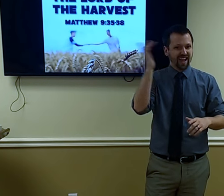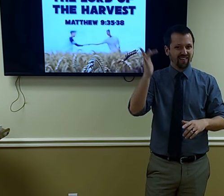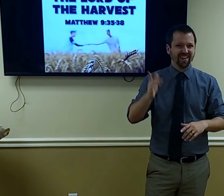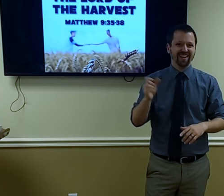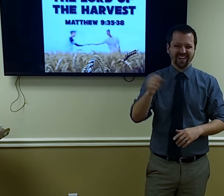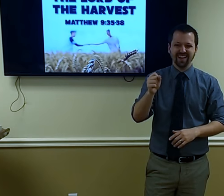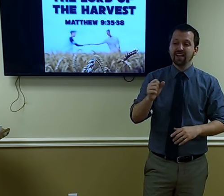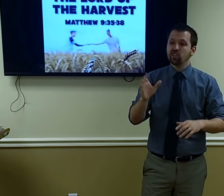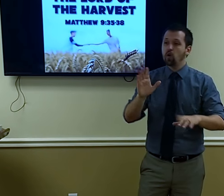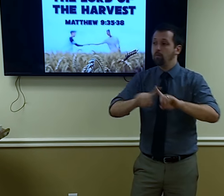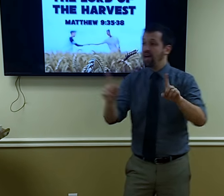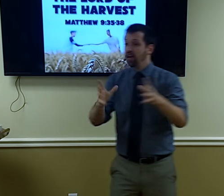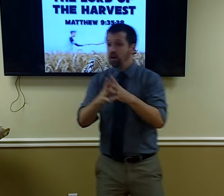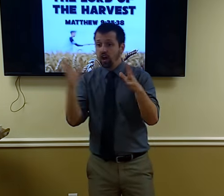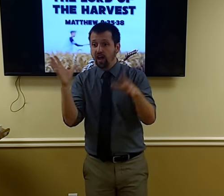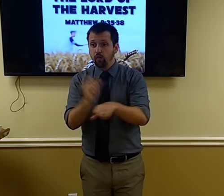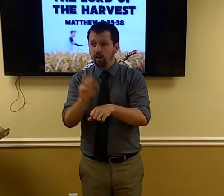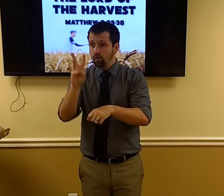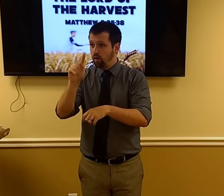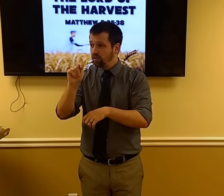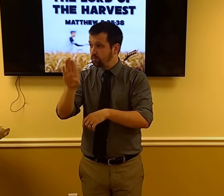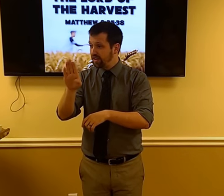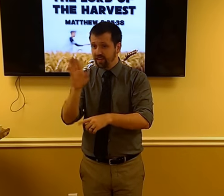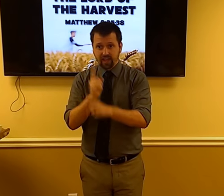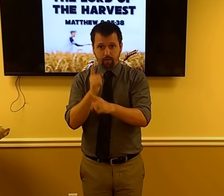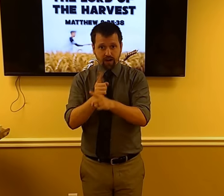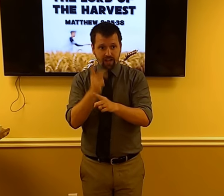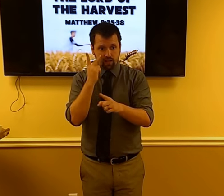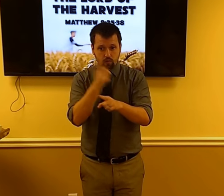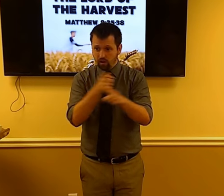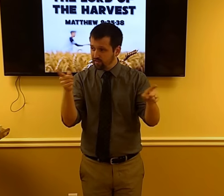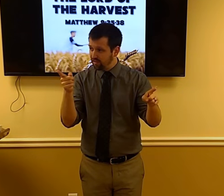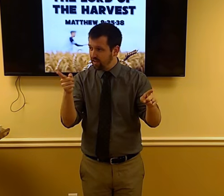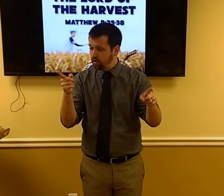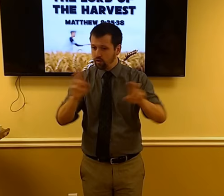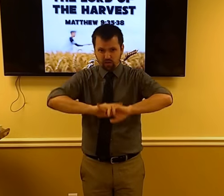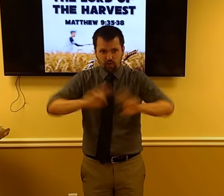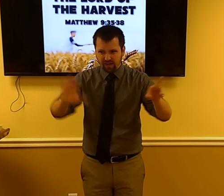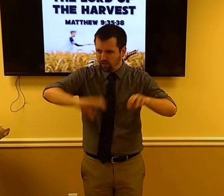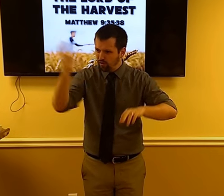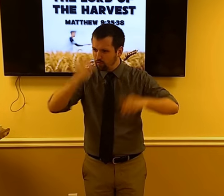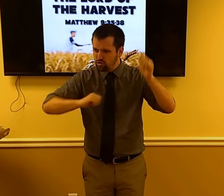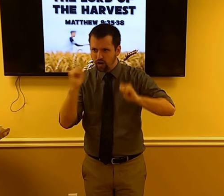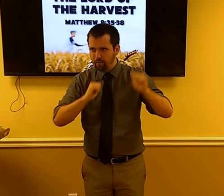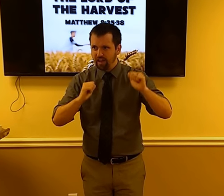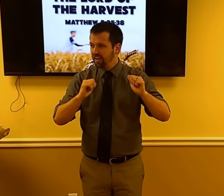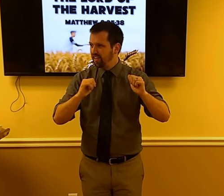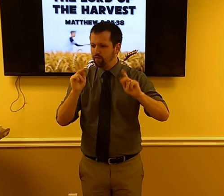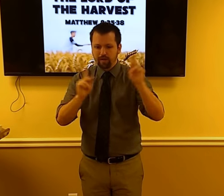loud. So, but a lot of work walked through Bethlehem, right? You all seen, getting ready for Christmas drama. They have people